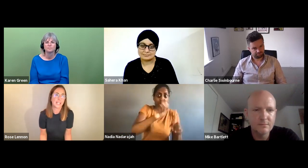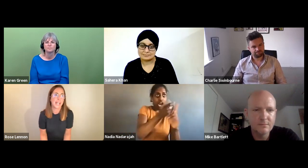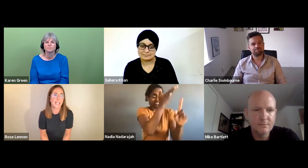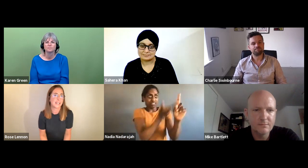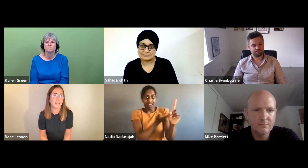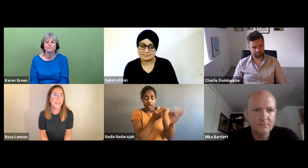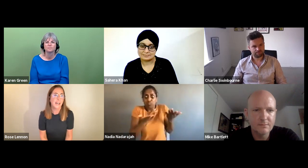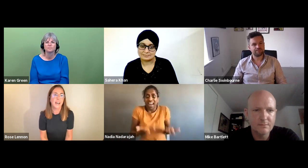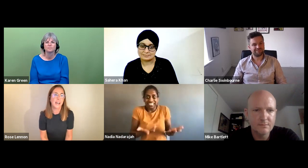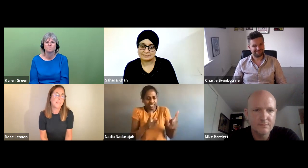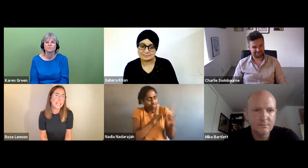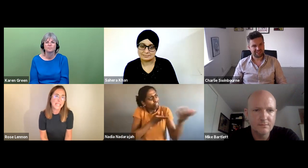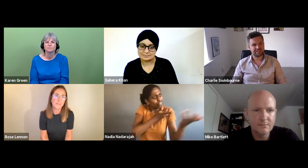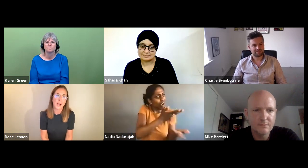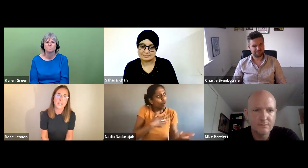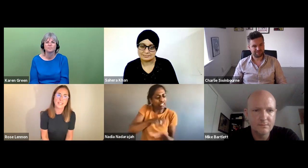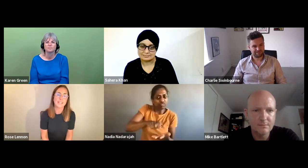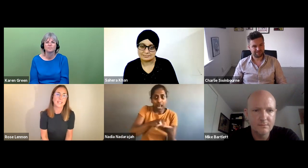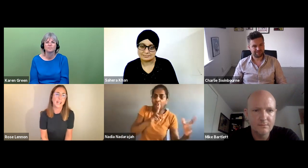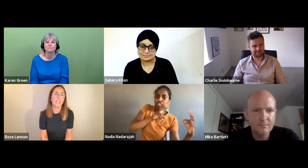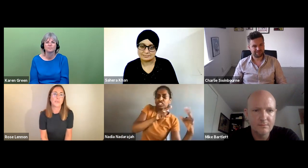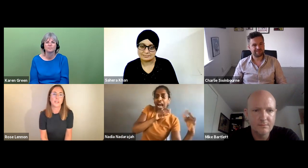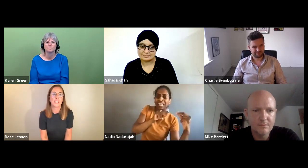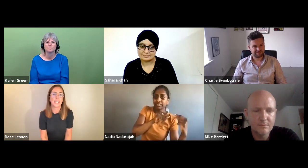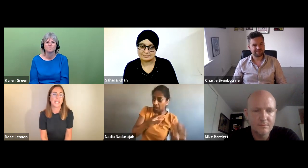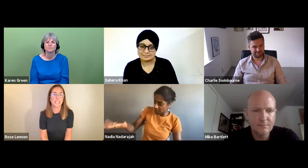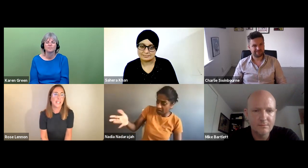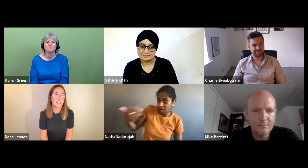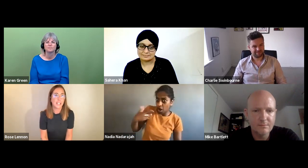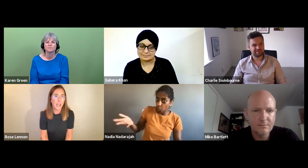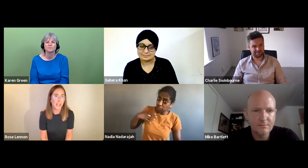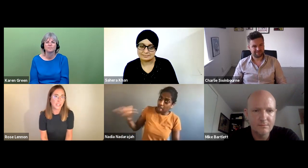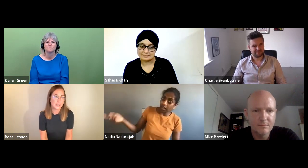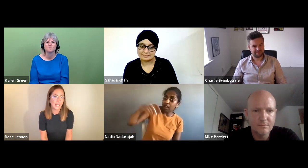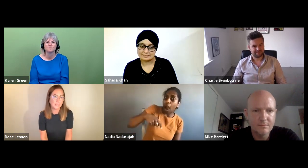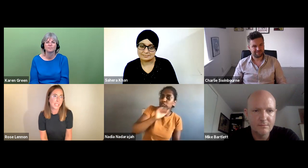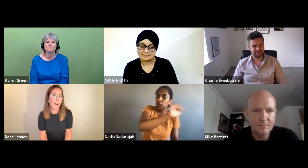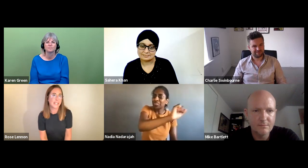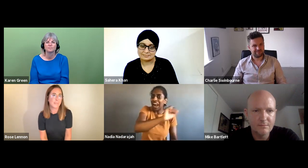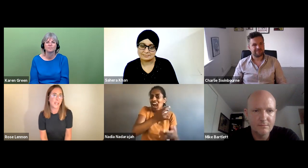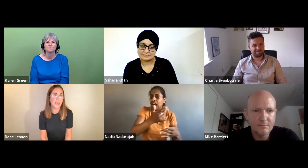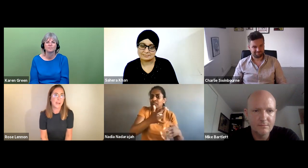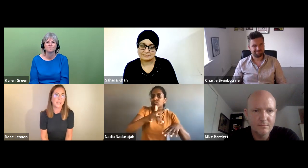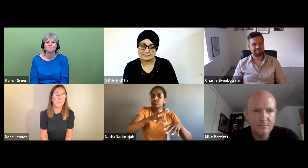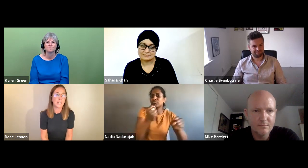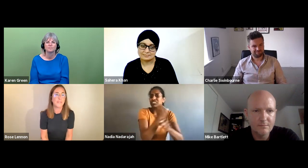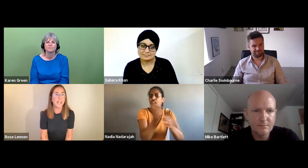as an actor and meeting writers and having the opportunity to learn and be guided by them, and be